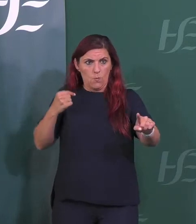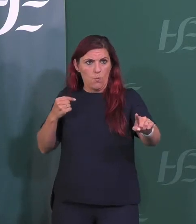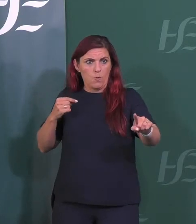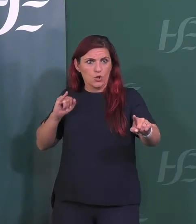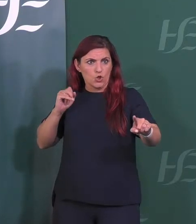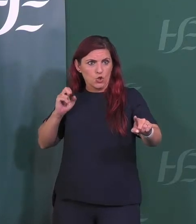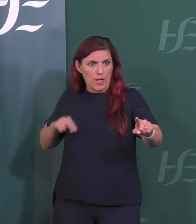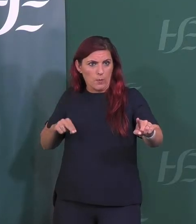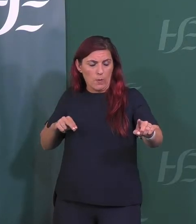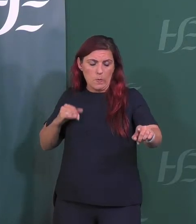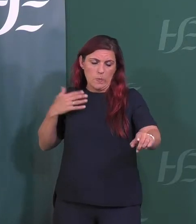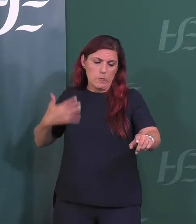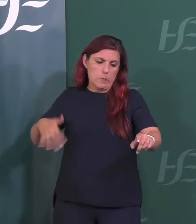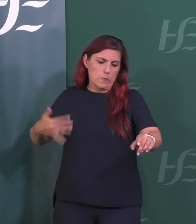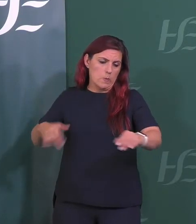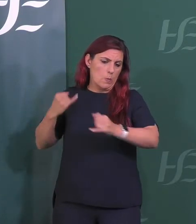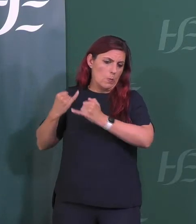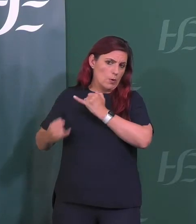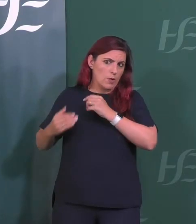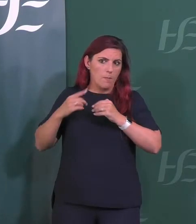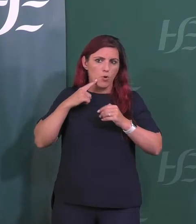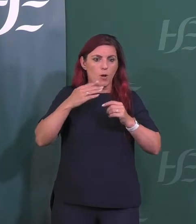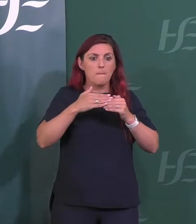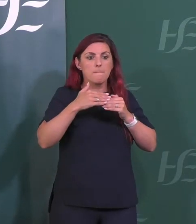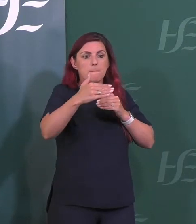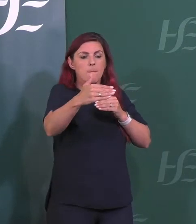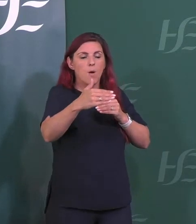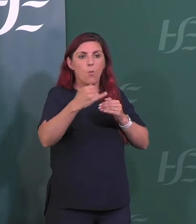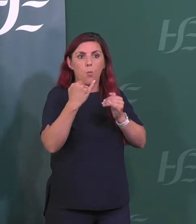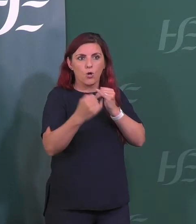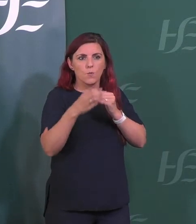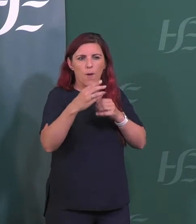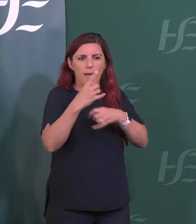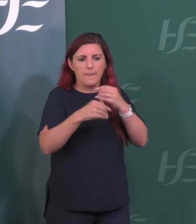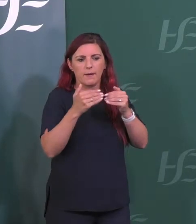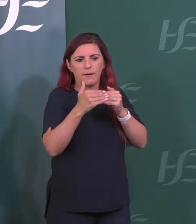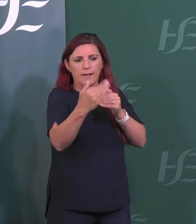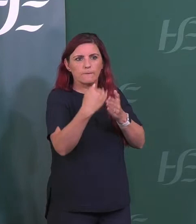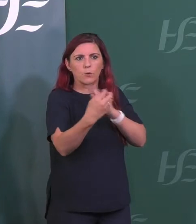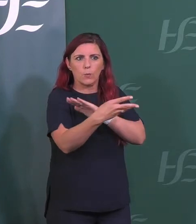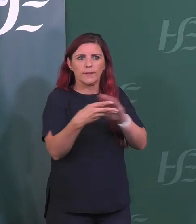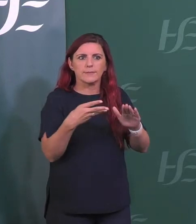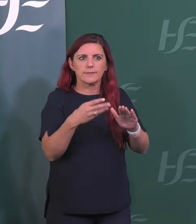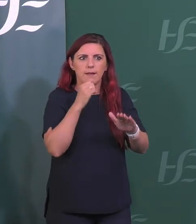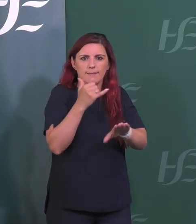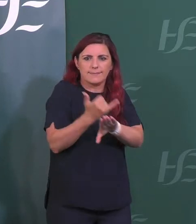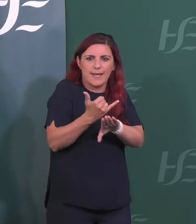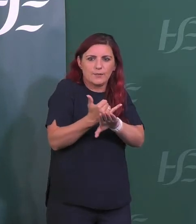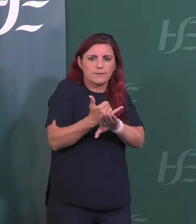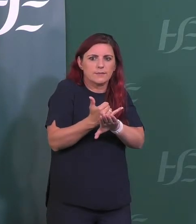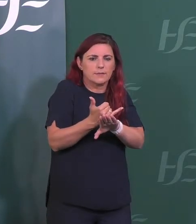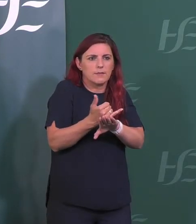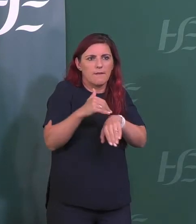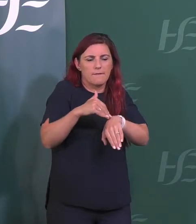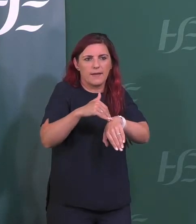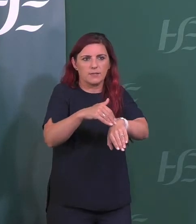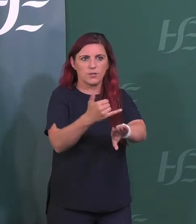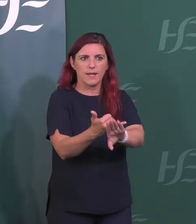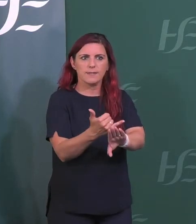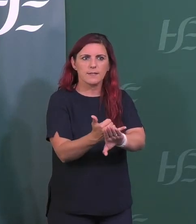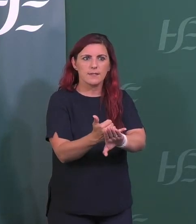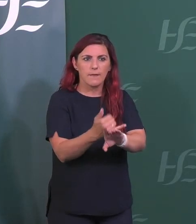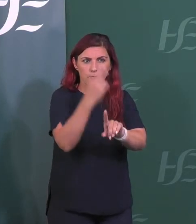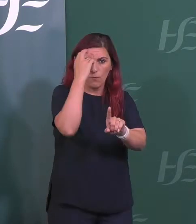we see models coming out in the next few weeks. So in those days in January that everybody remembers, we were